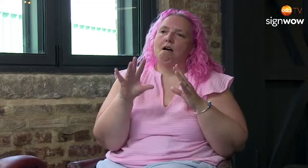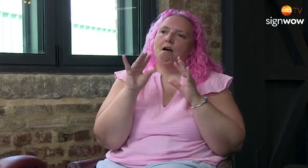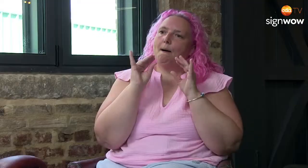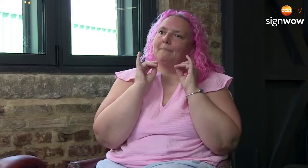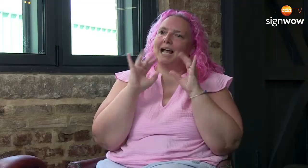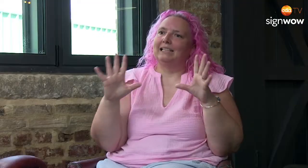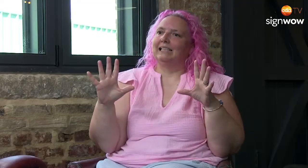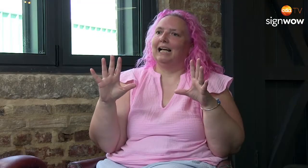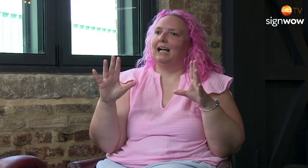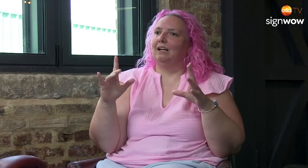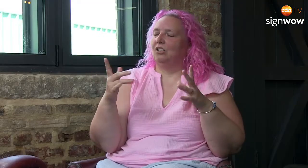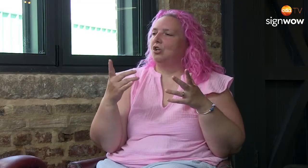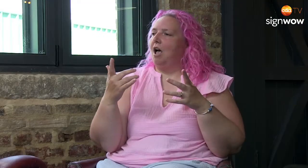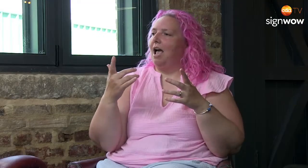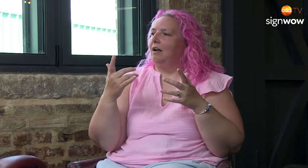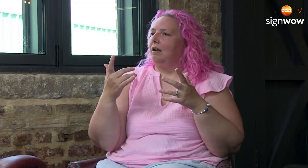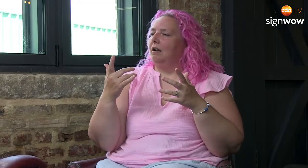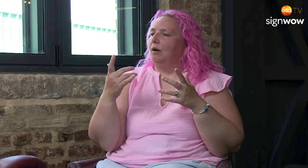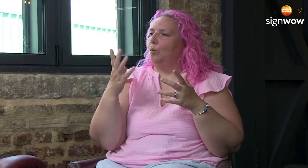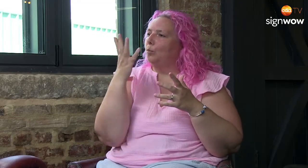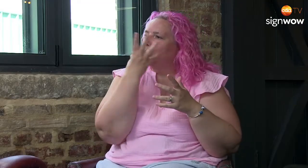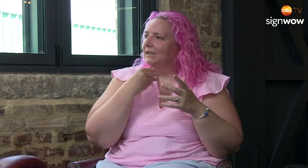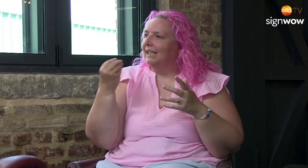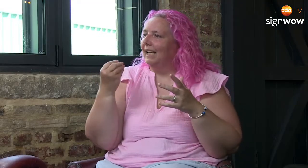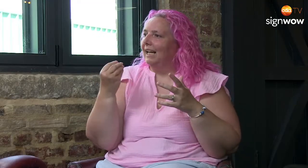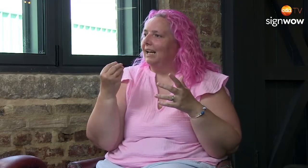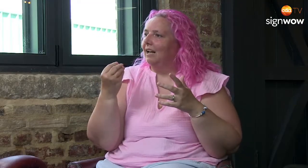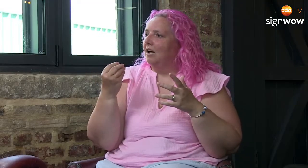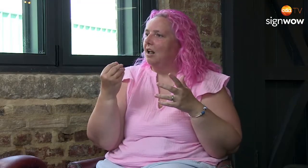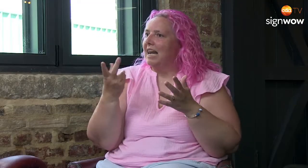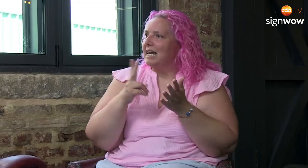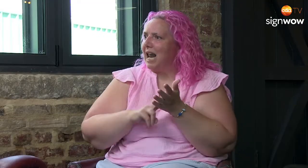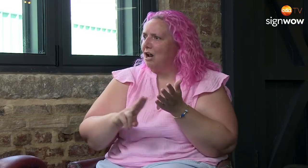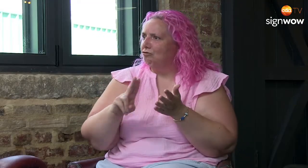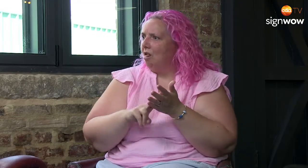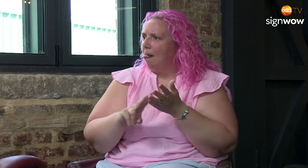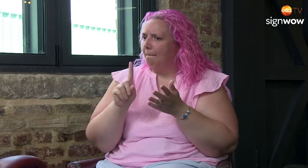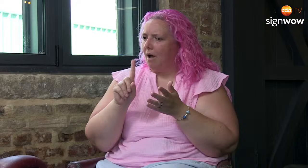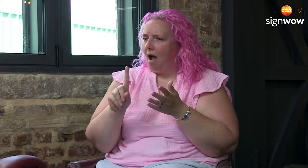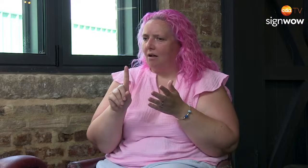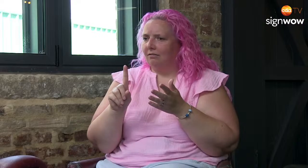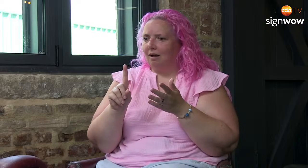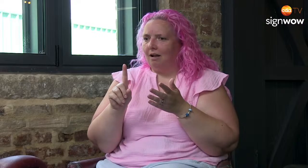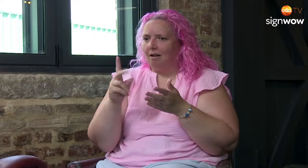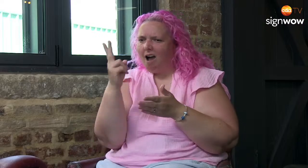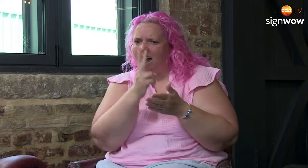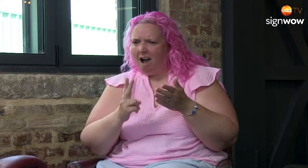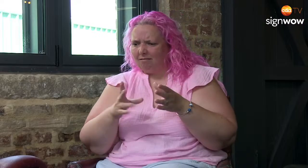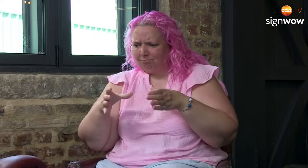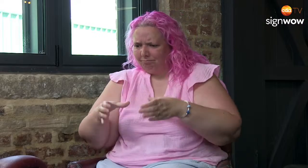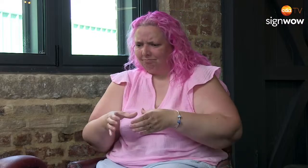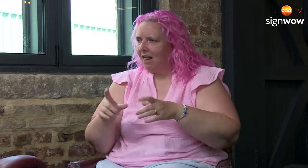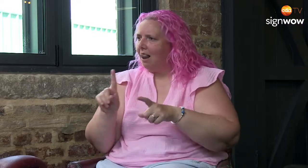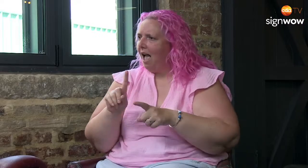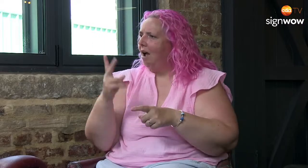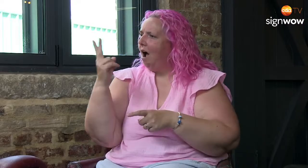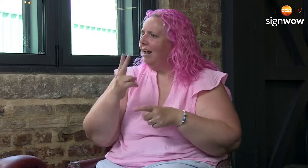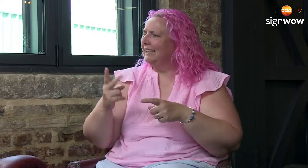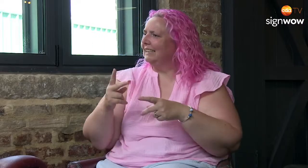cave. And I've been there. It's just absolutely fascinating. Like, it's like the natural beauty, but it looks